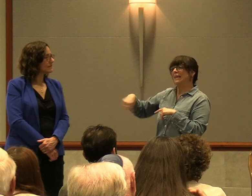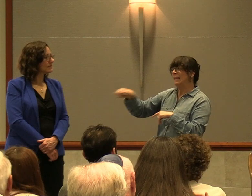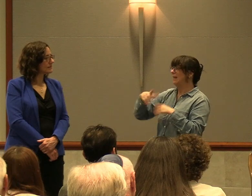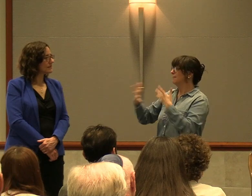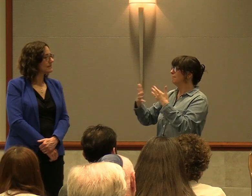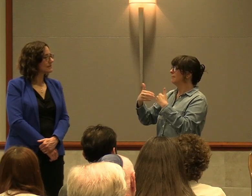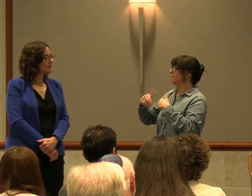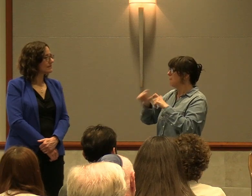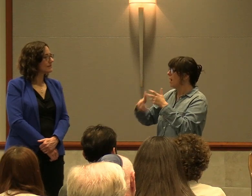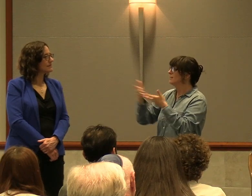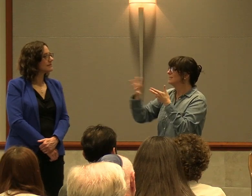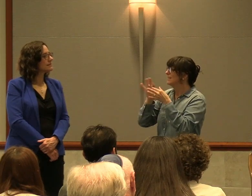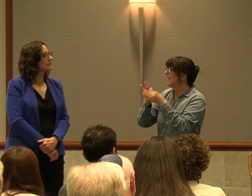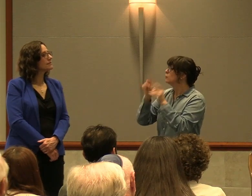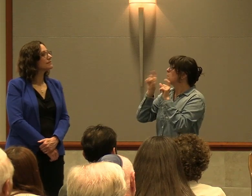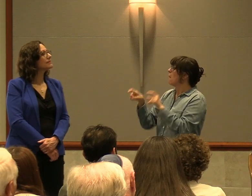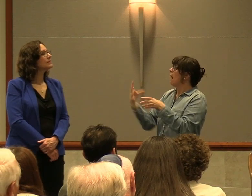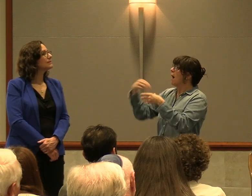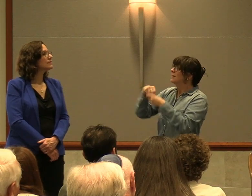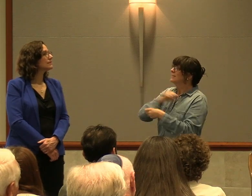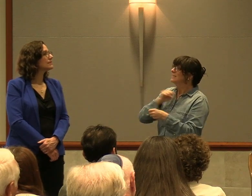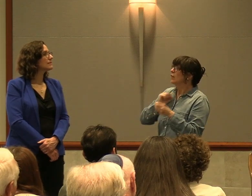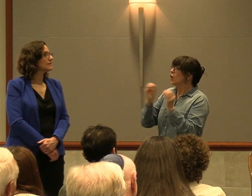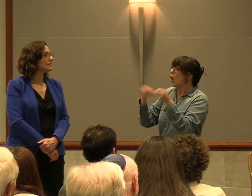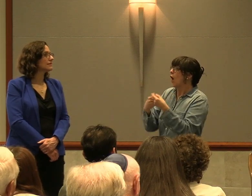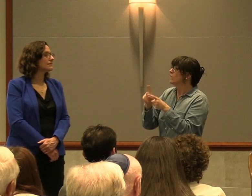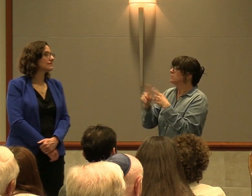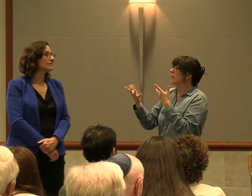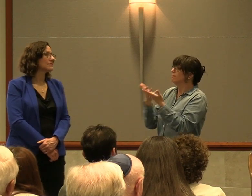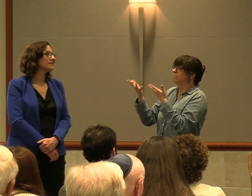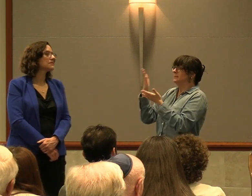have to be in the Senate office, but it has to be somewhere.